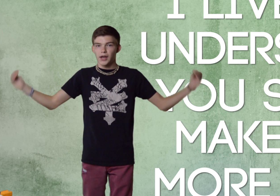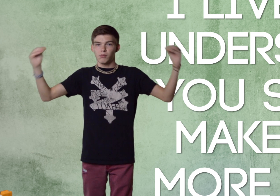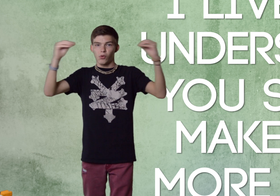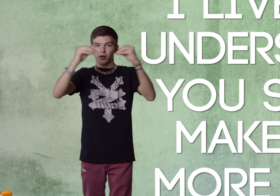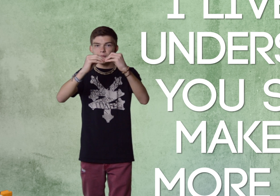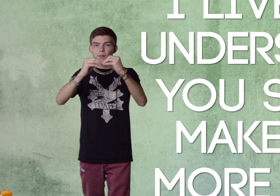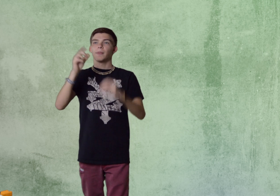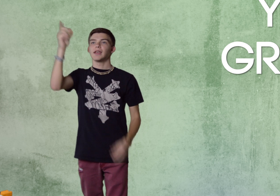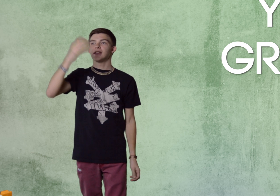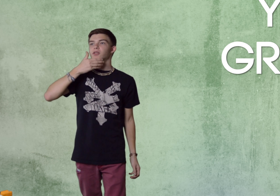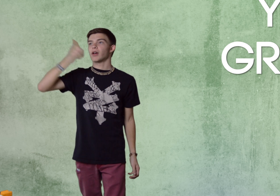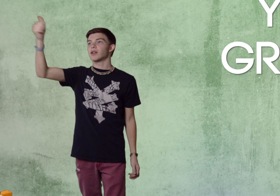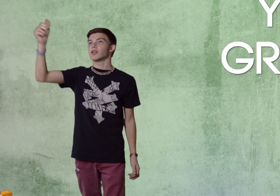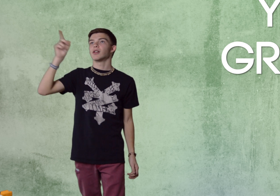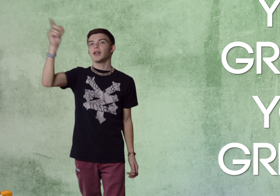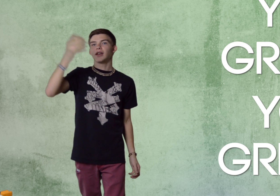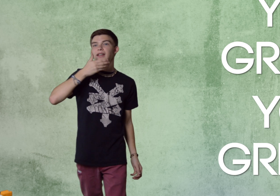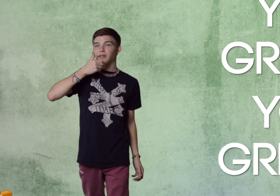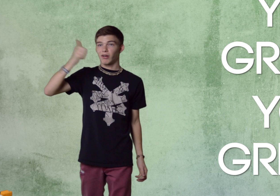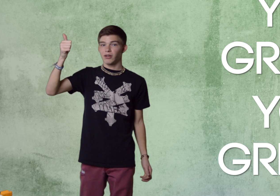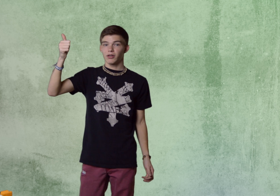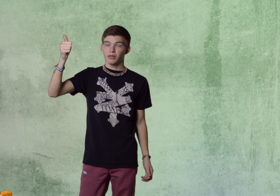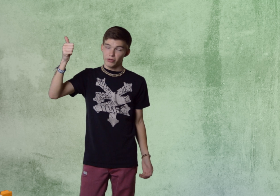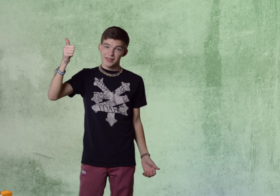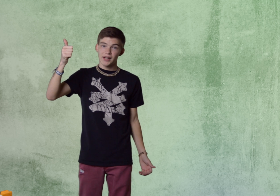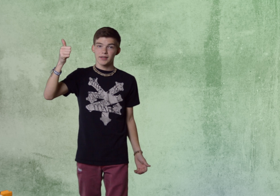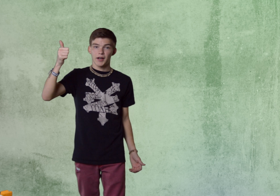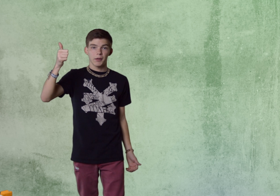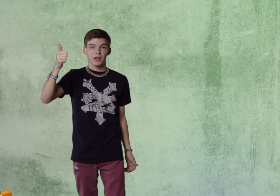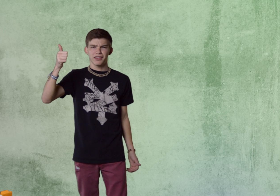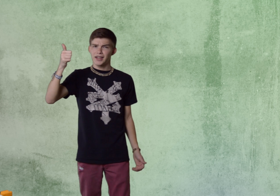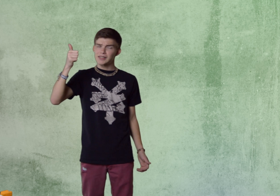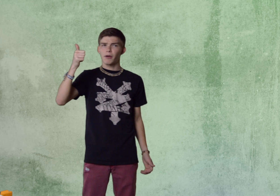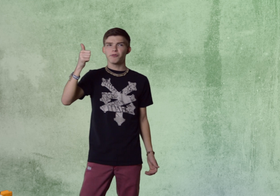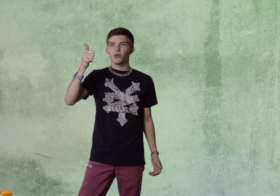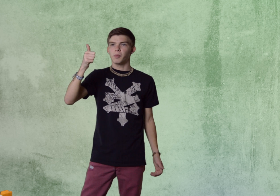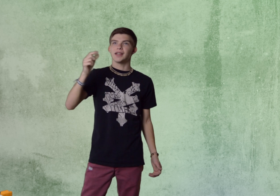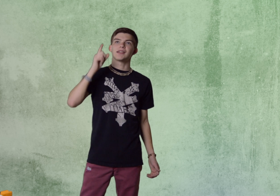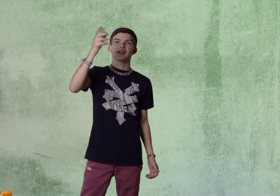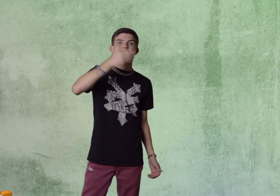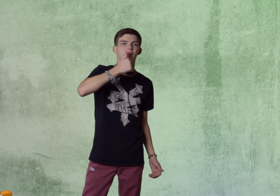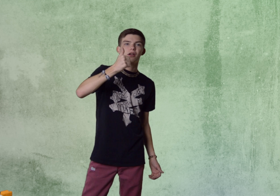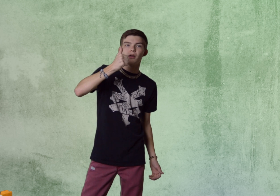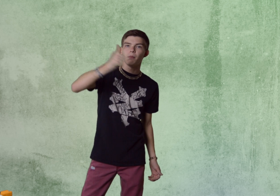and more. He's greater, he's greater. And on that second time, I think it's about 4 beats, is he's greater,